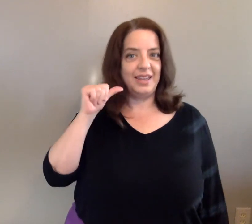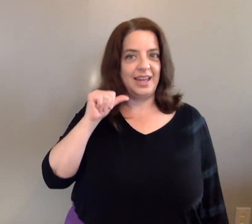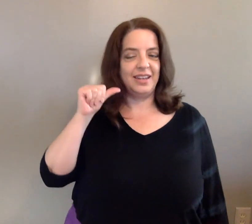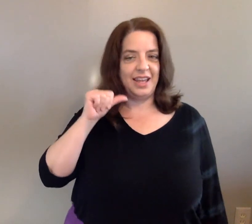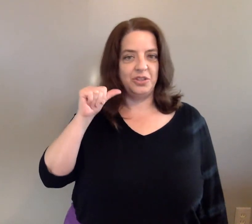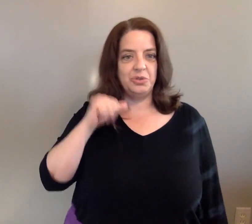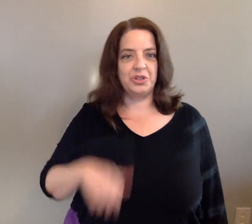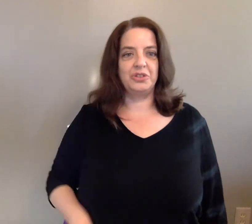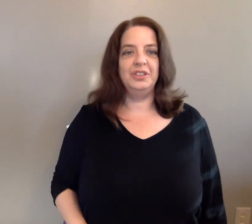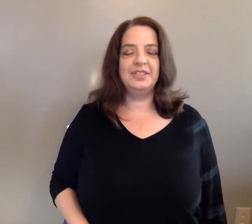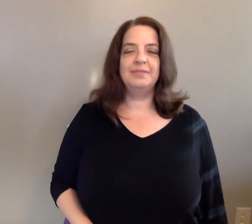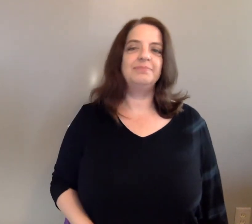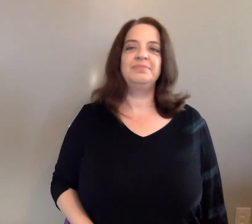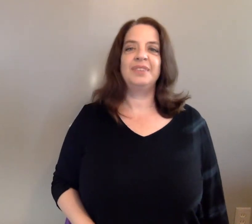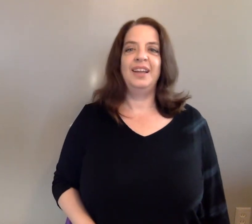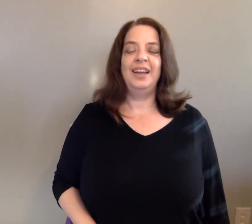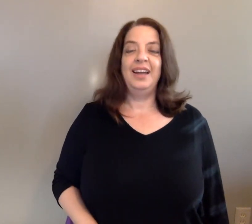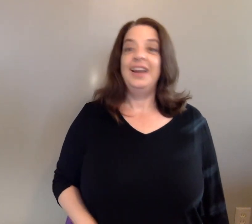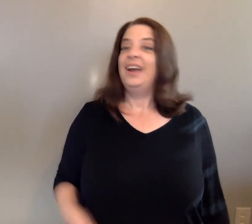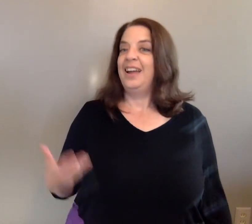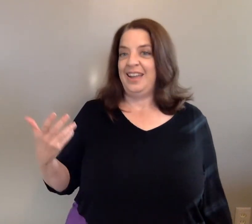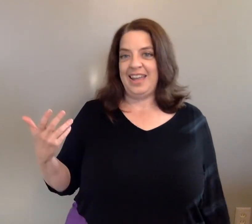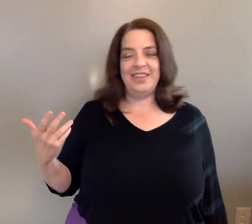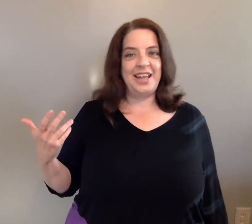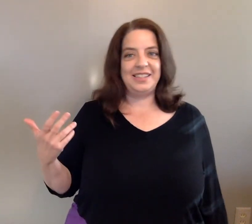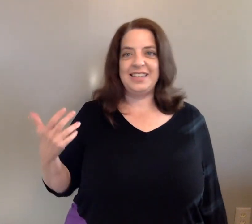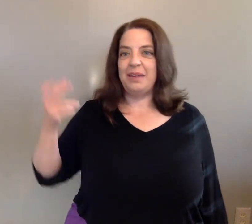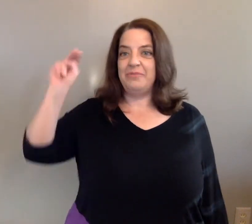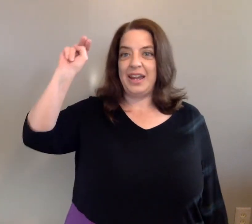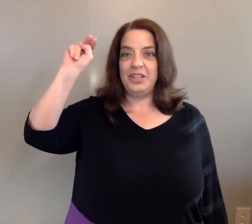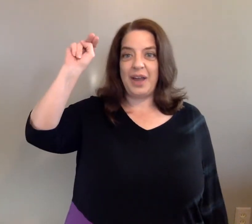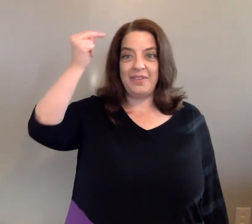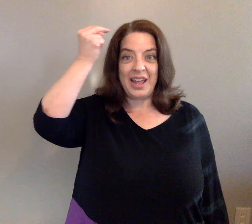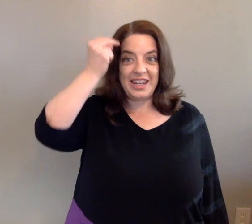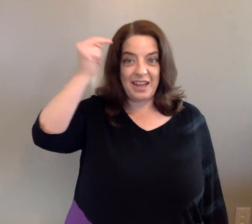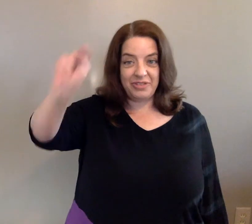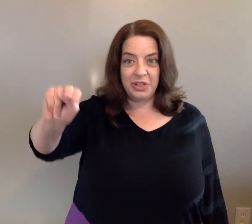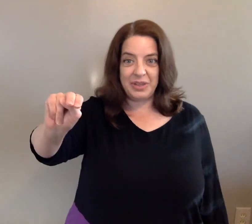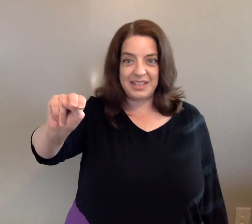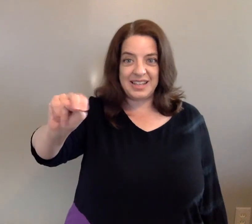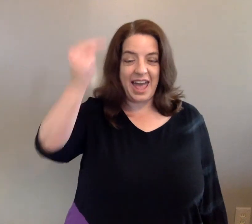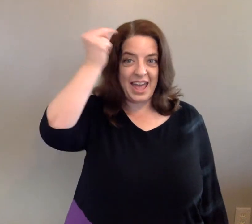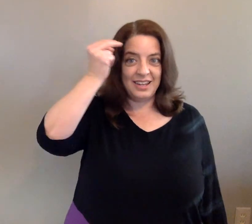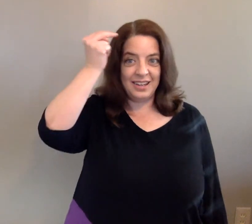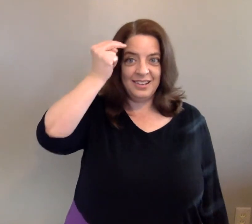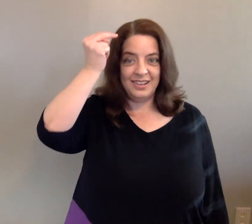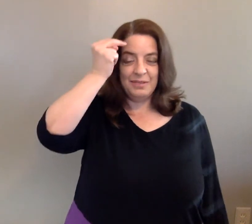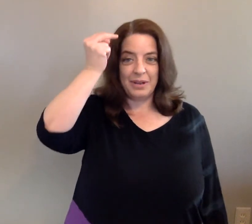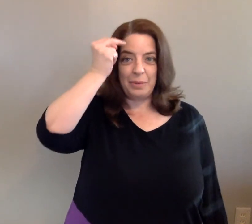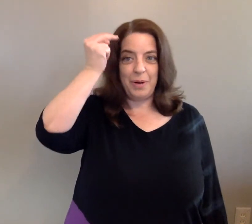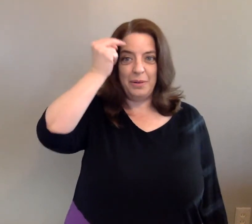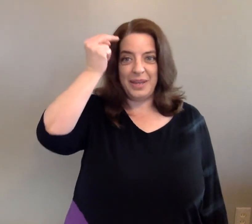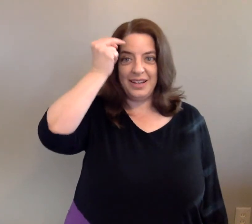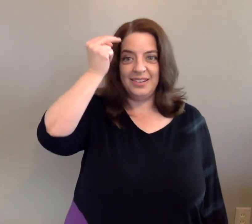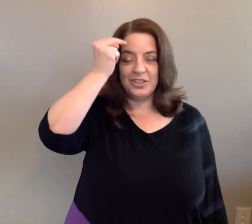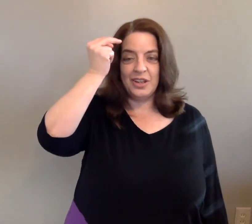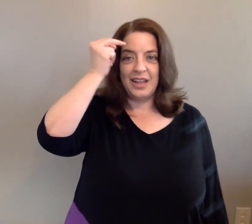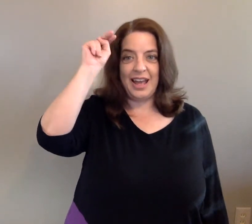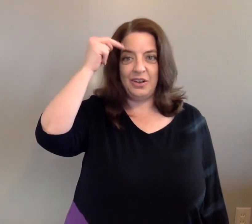again can do circles. In that same vein, you have nephew, that's an N. Kind of palm in or